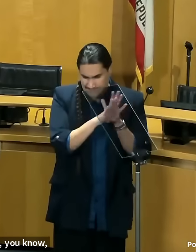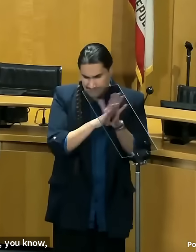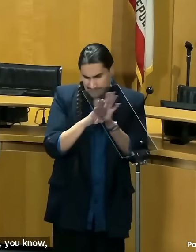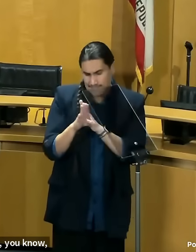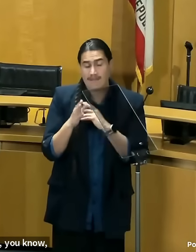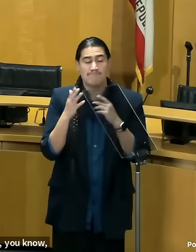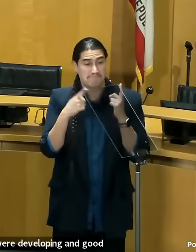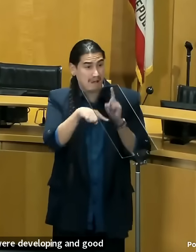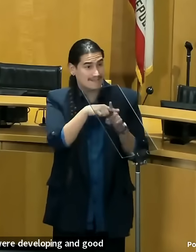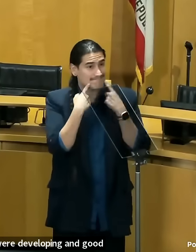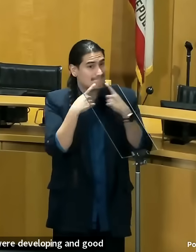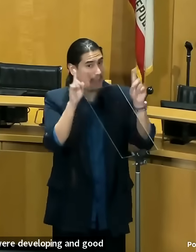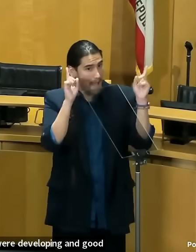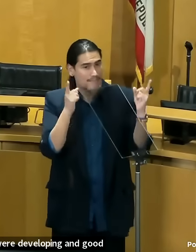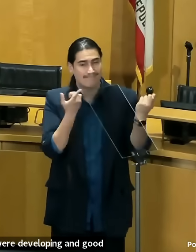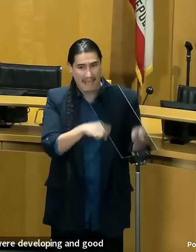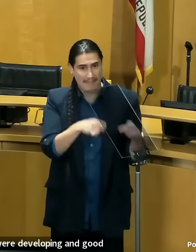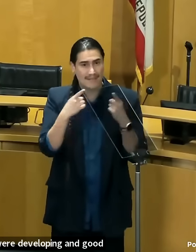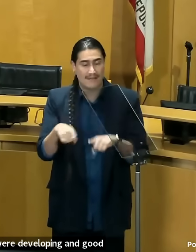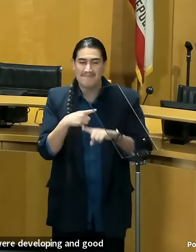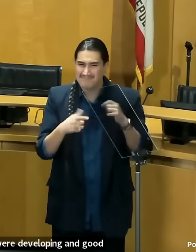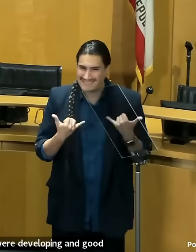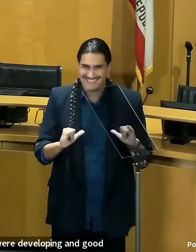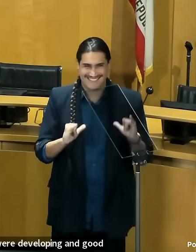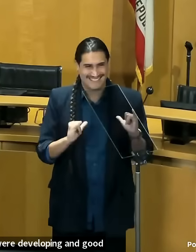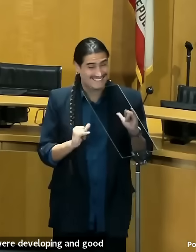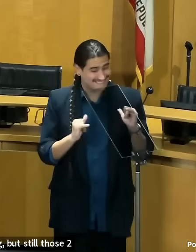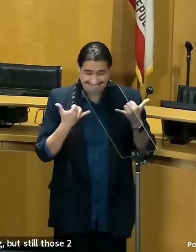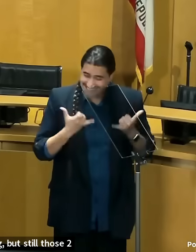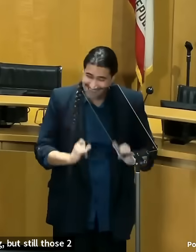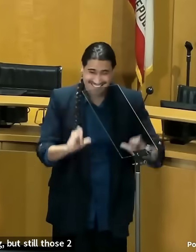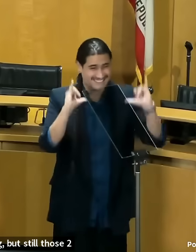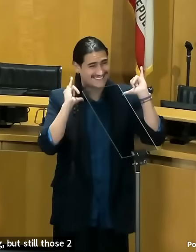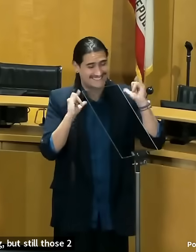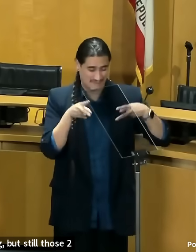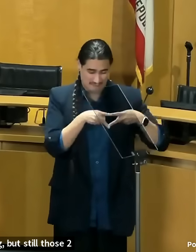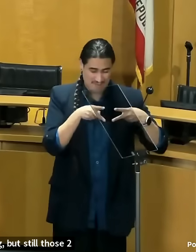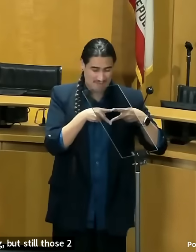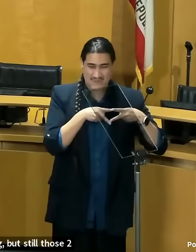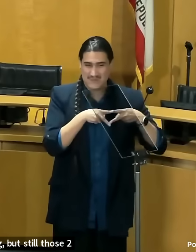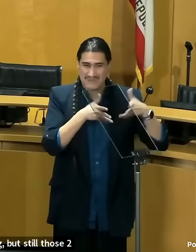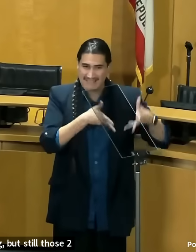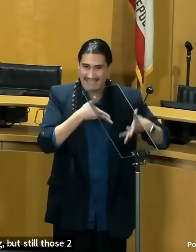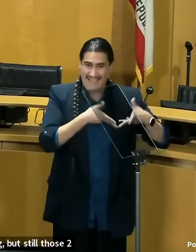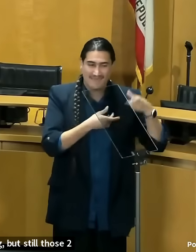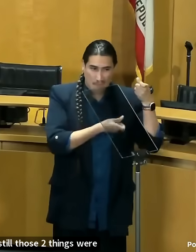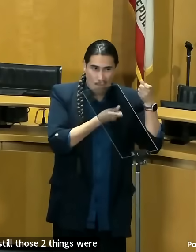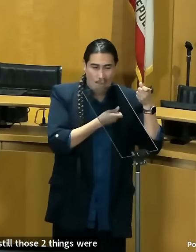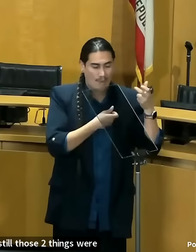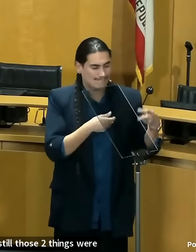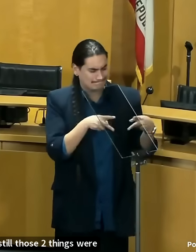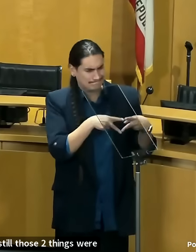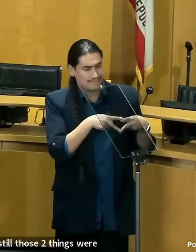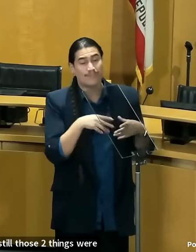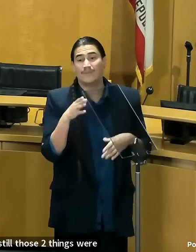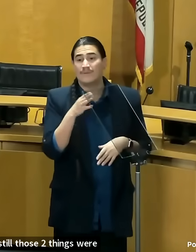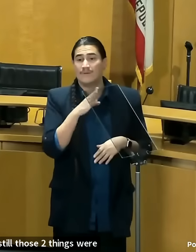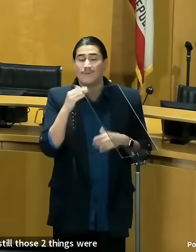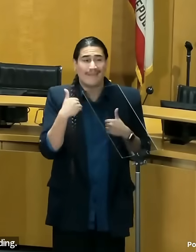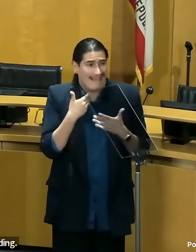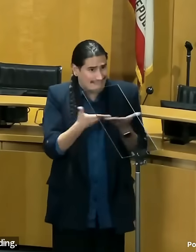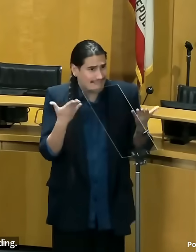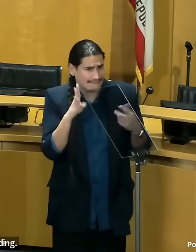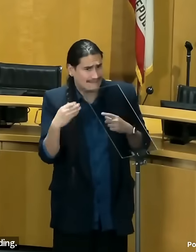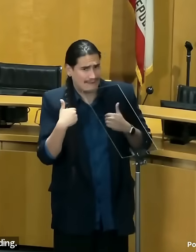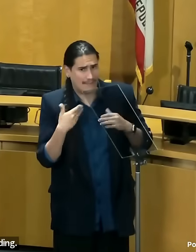things were happening, but still those two things were outstanding. We got things that we never got before,